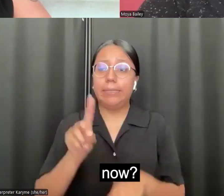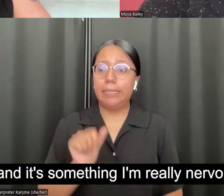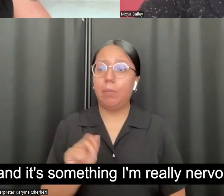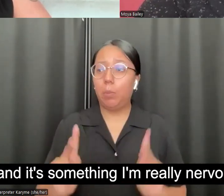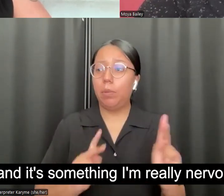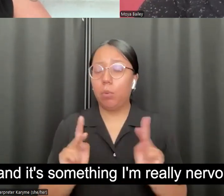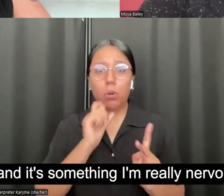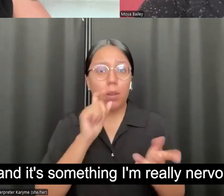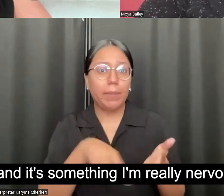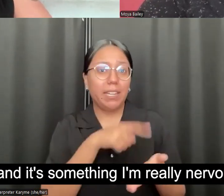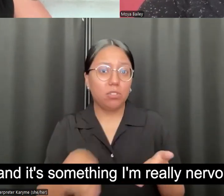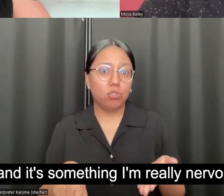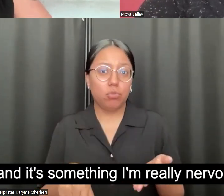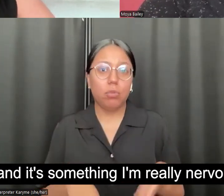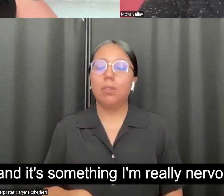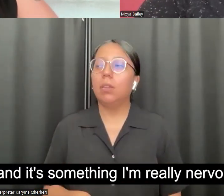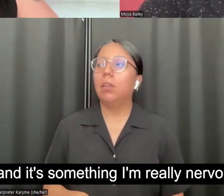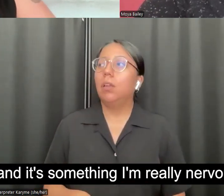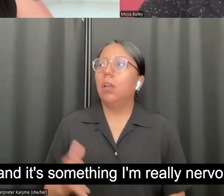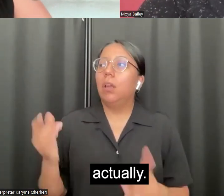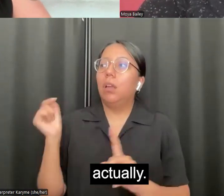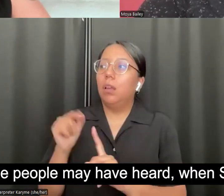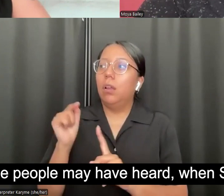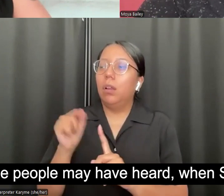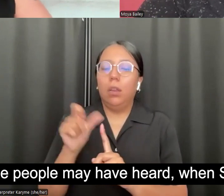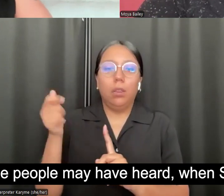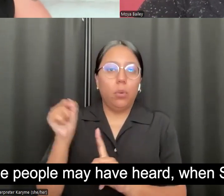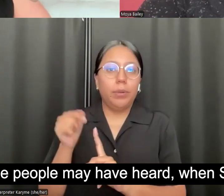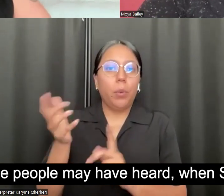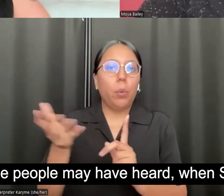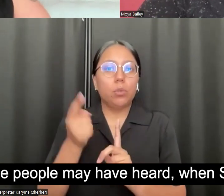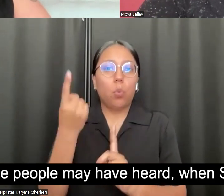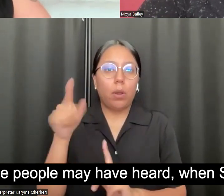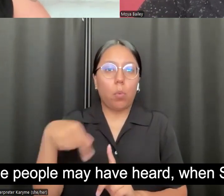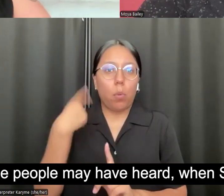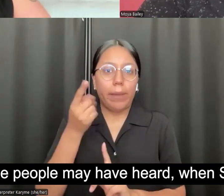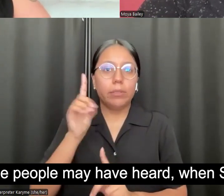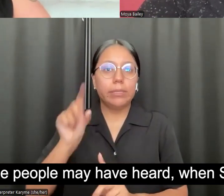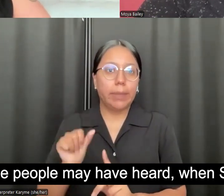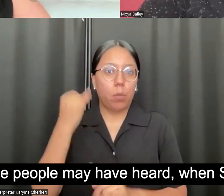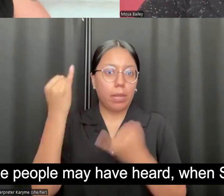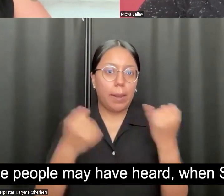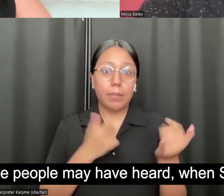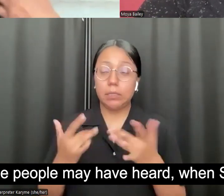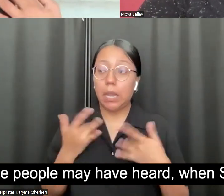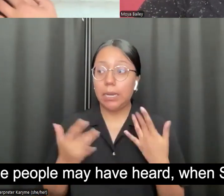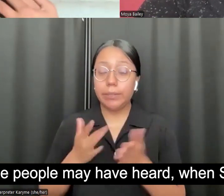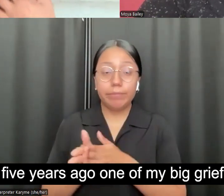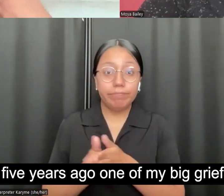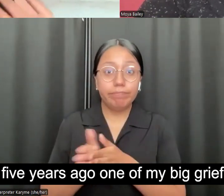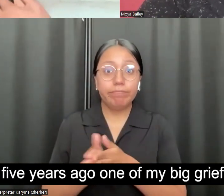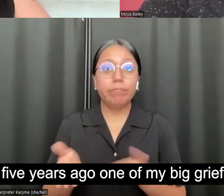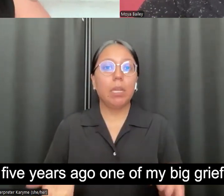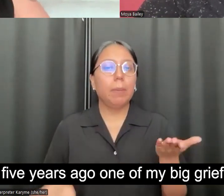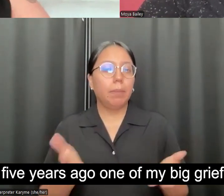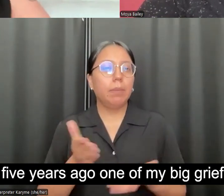Well, yeah, and it's something I'm really nervous about actually. So as some people may have heard of, so when Stacey